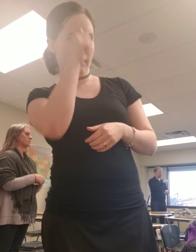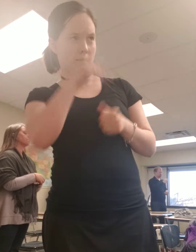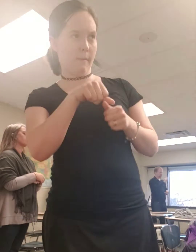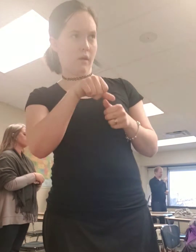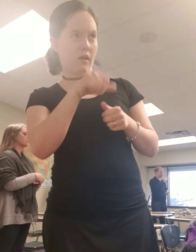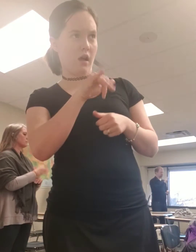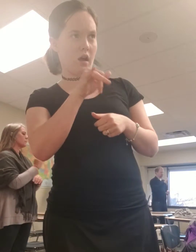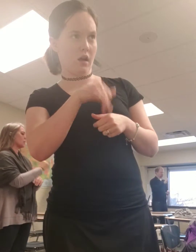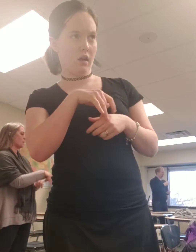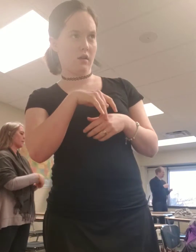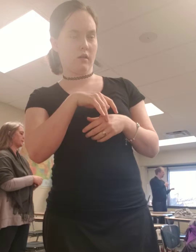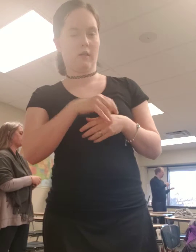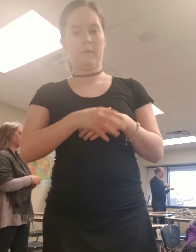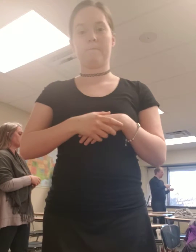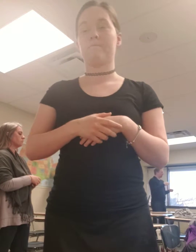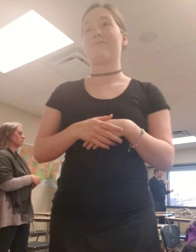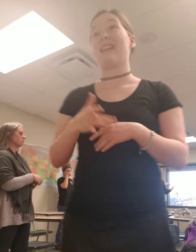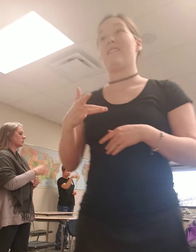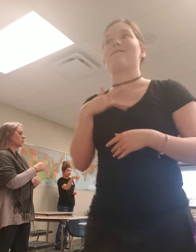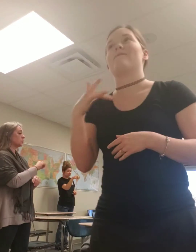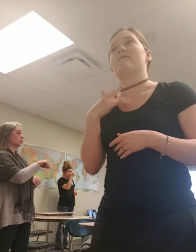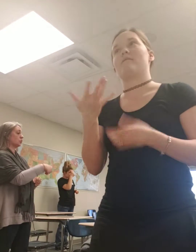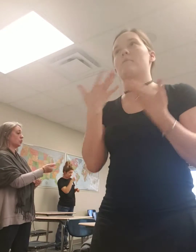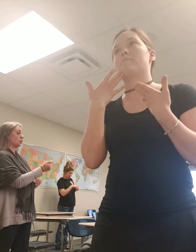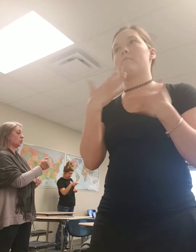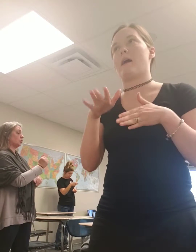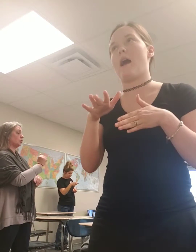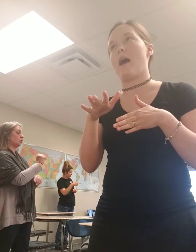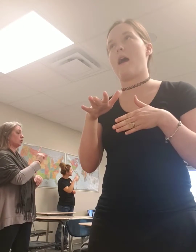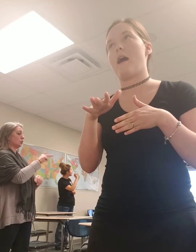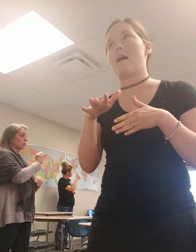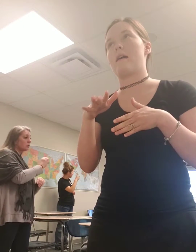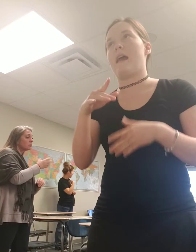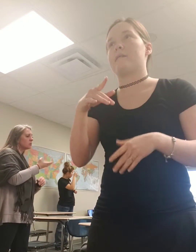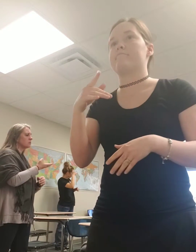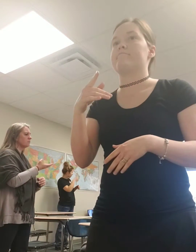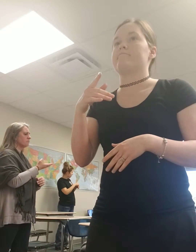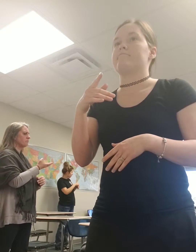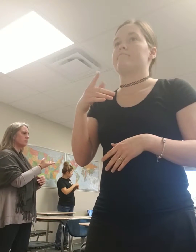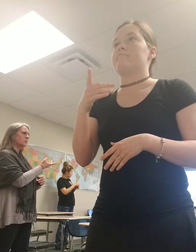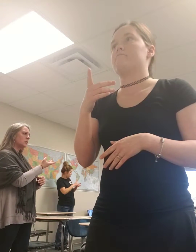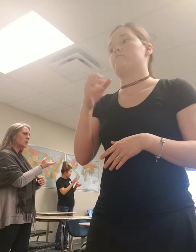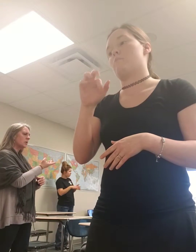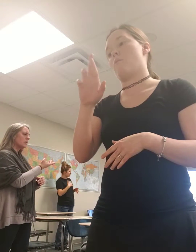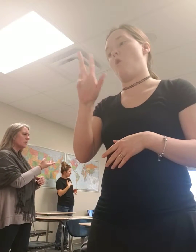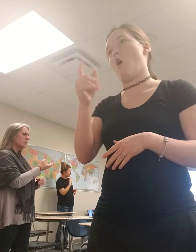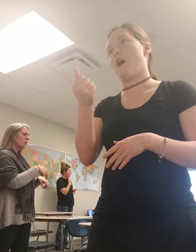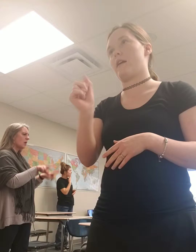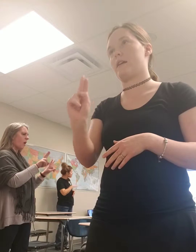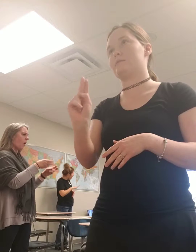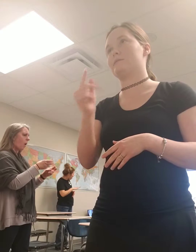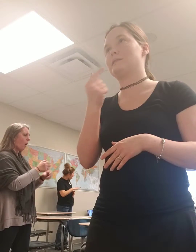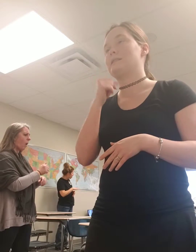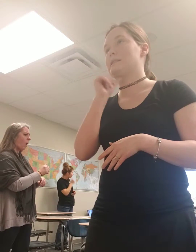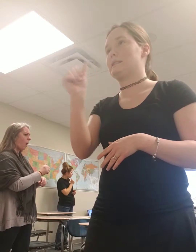They felt bad because she was right and she wanted to see the sun. Right, but I want to know what happens right after